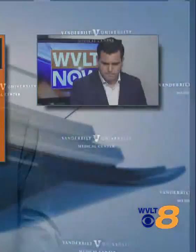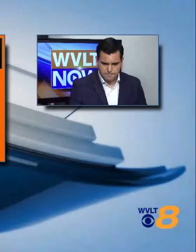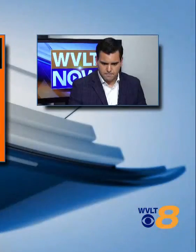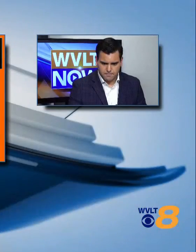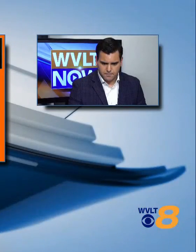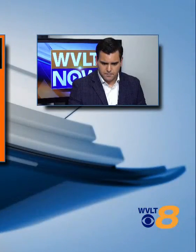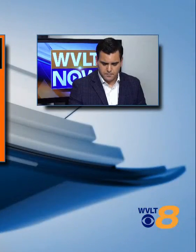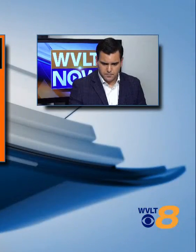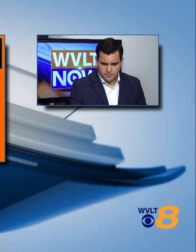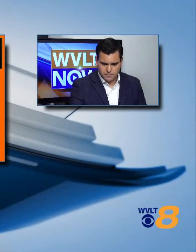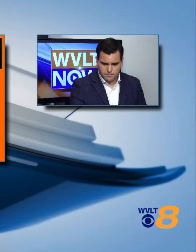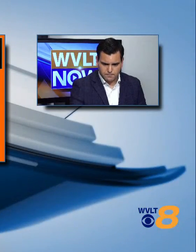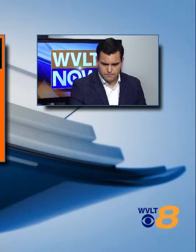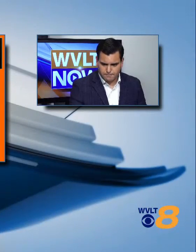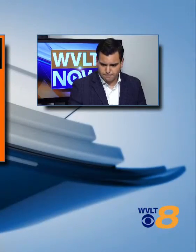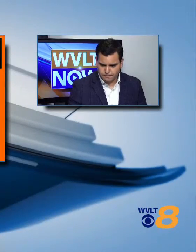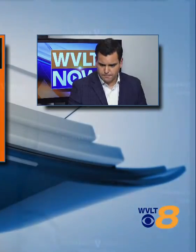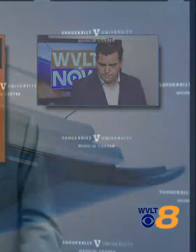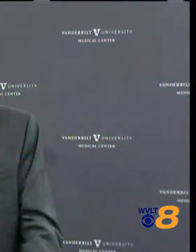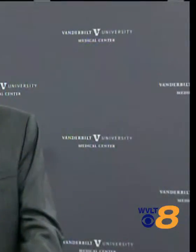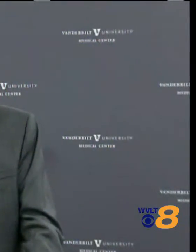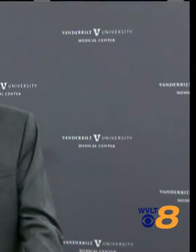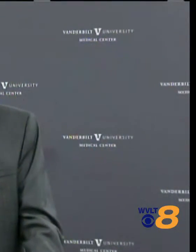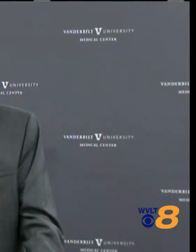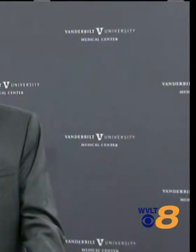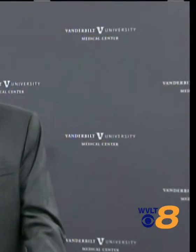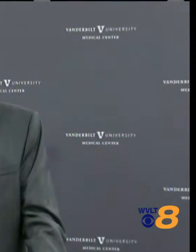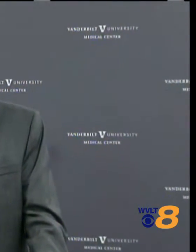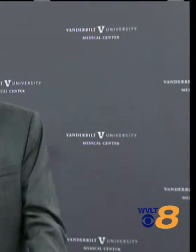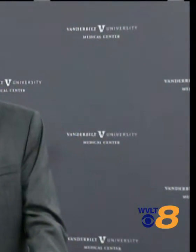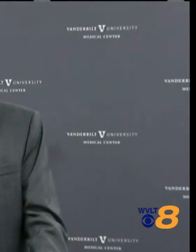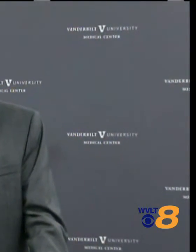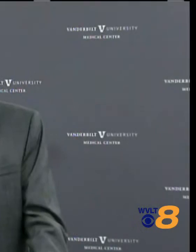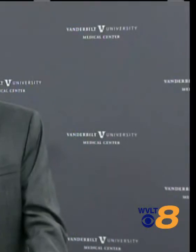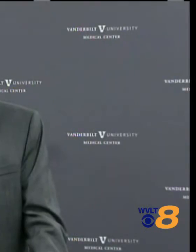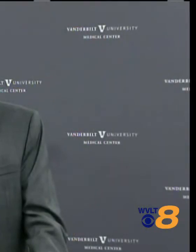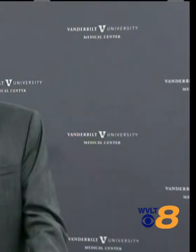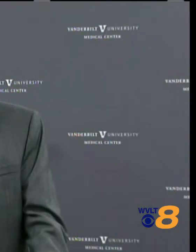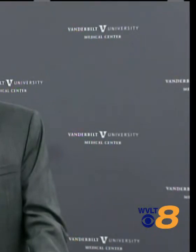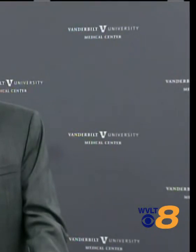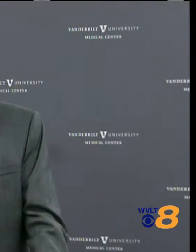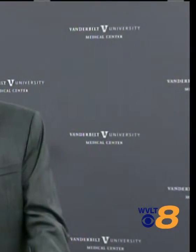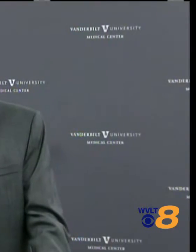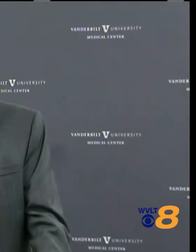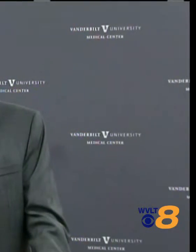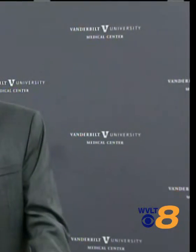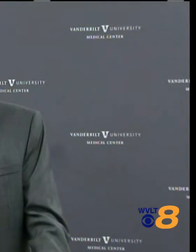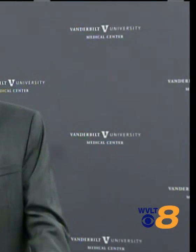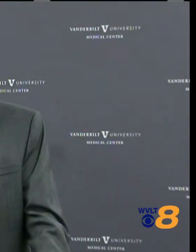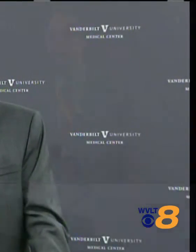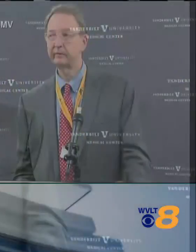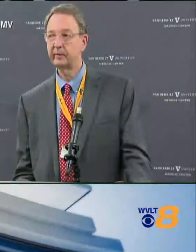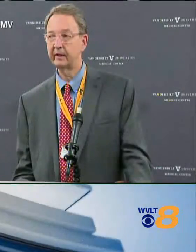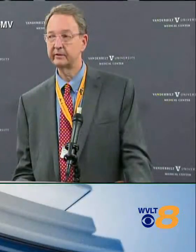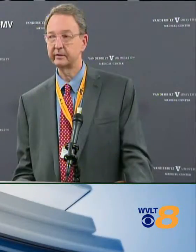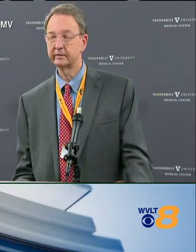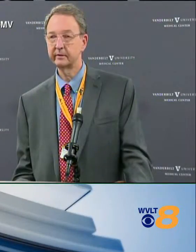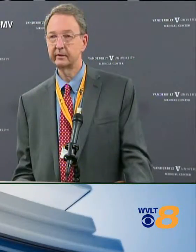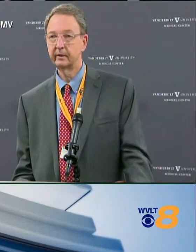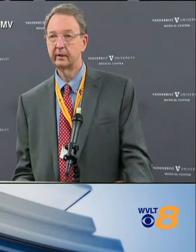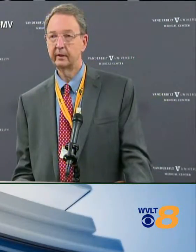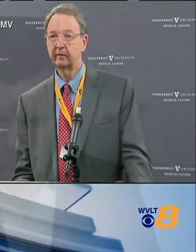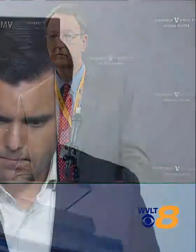affect Tennessee was to designate a floor in our adult hospital for COVID